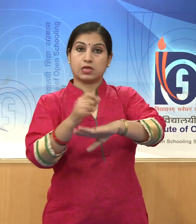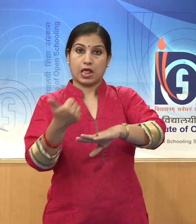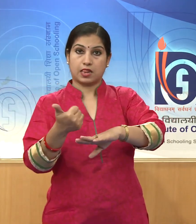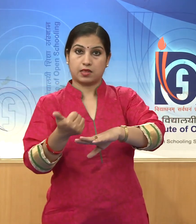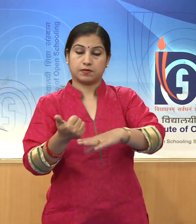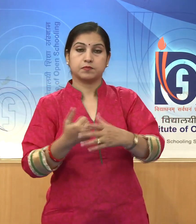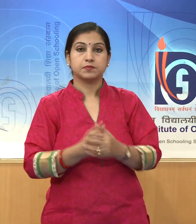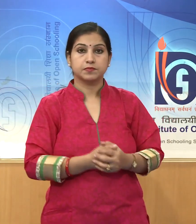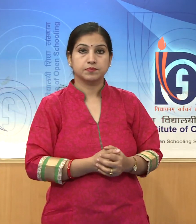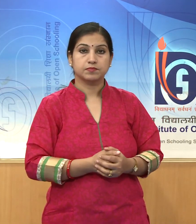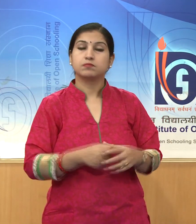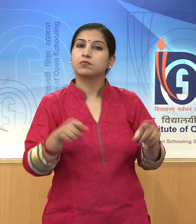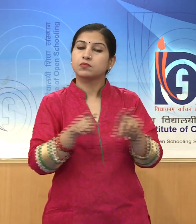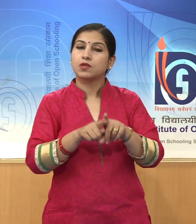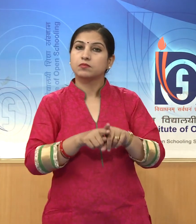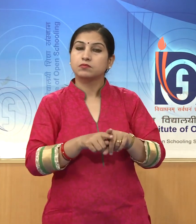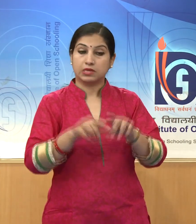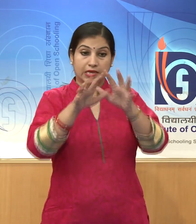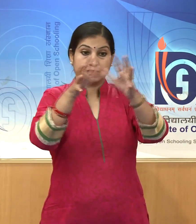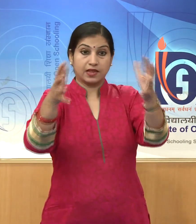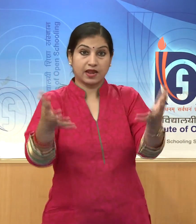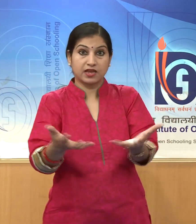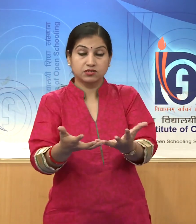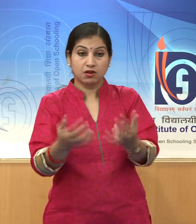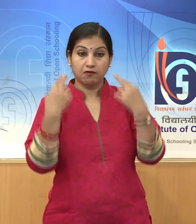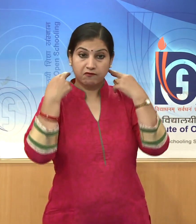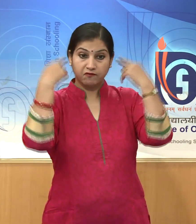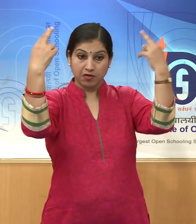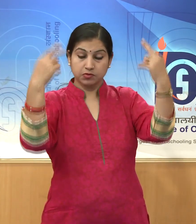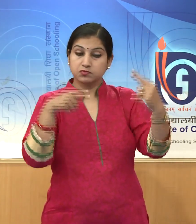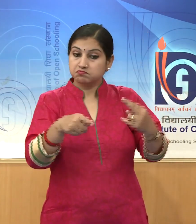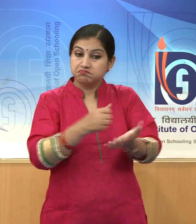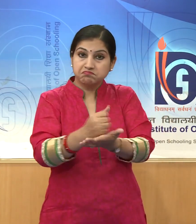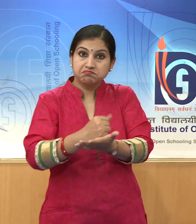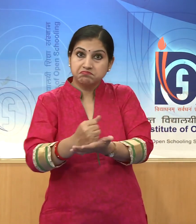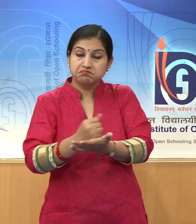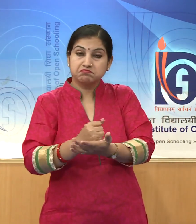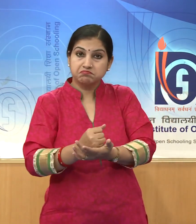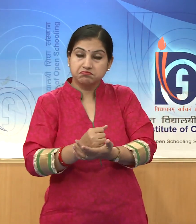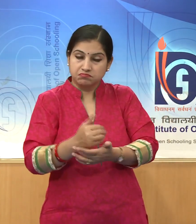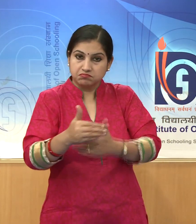themselves as internationally successful painters.